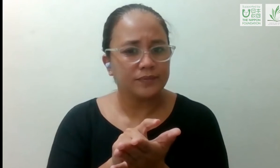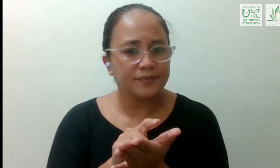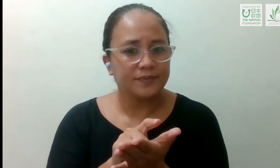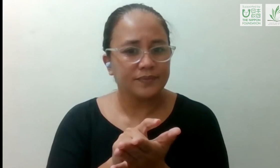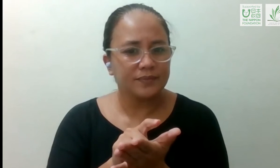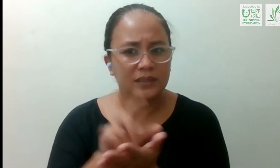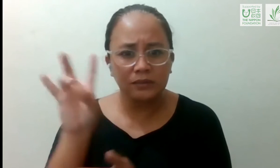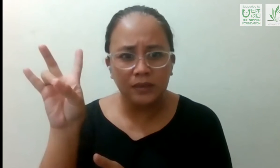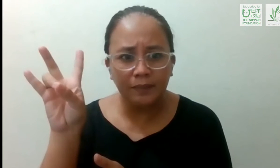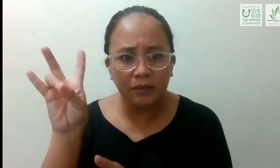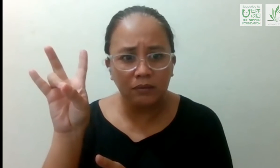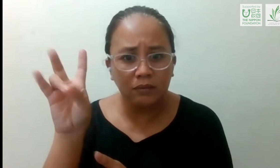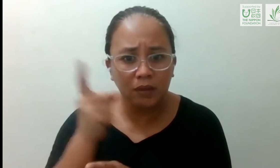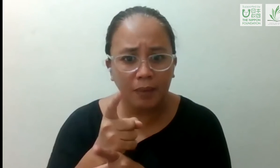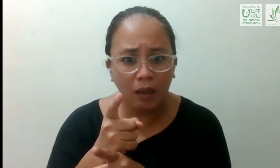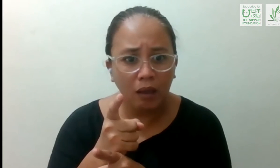7, right?